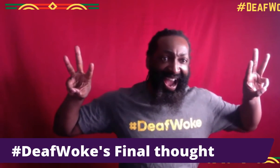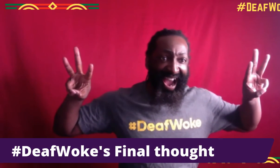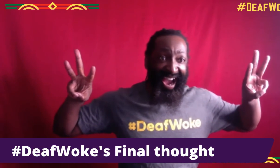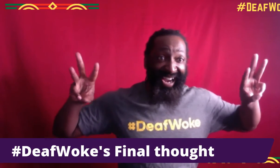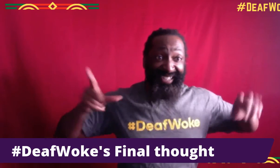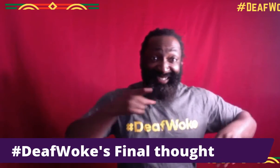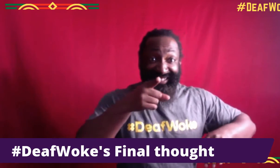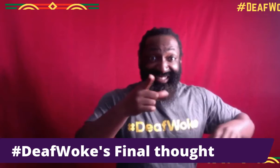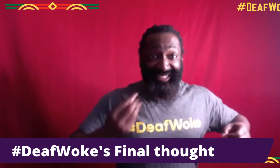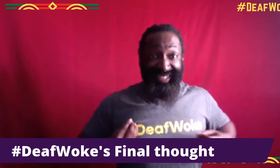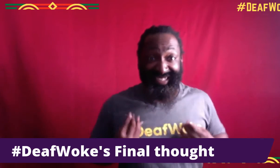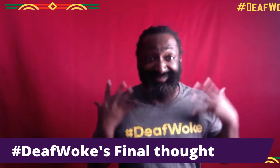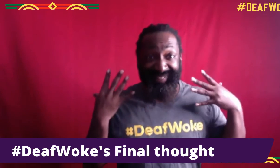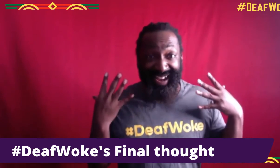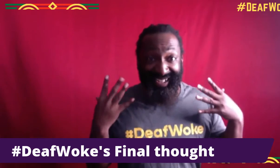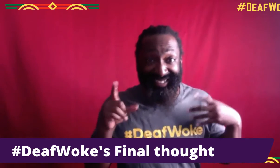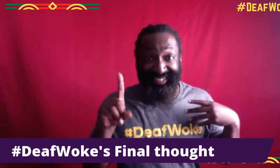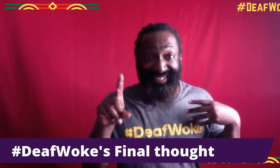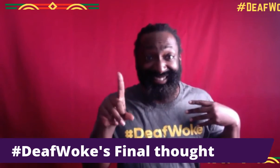Wow.